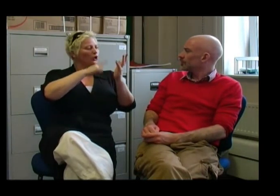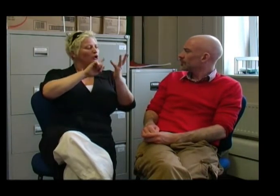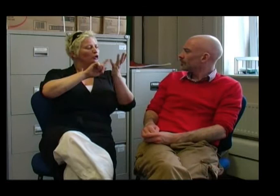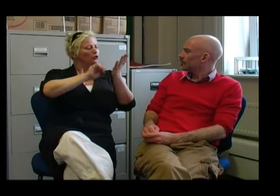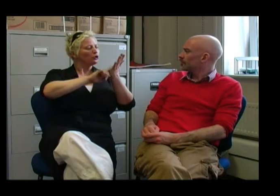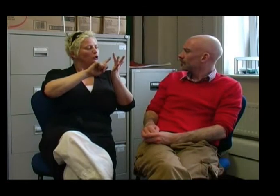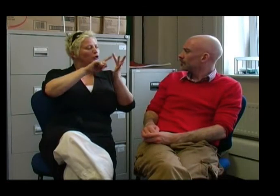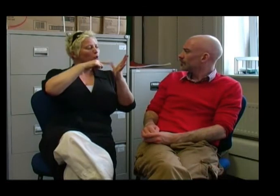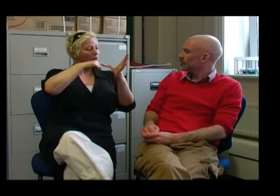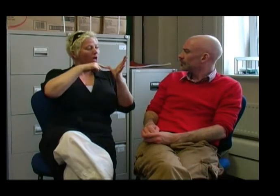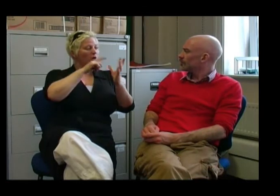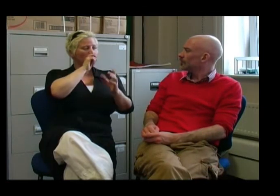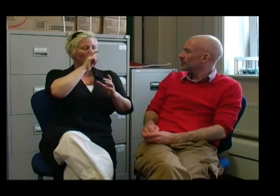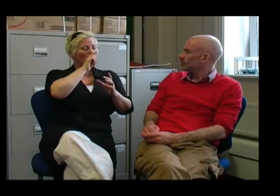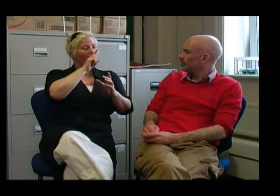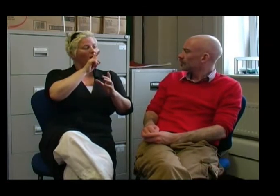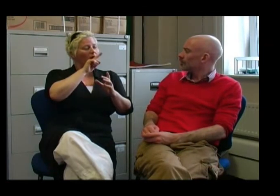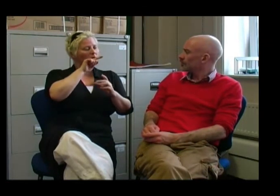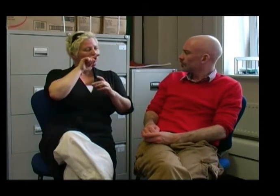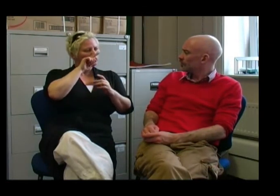his sister Julia.